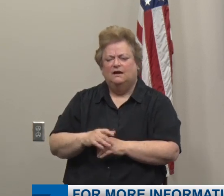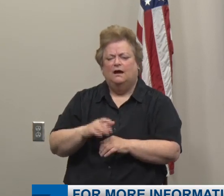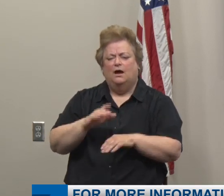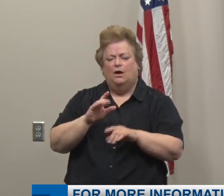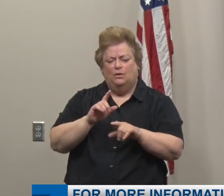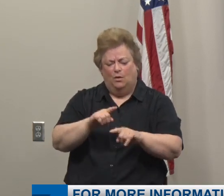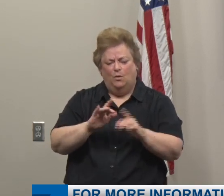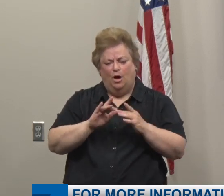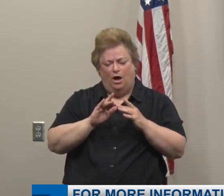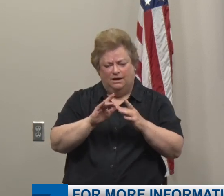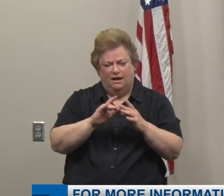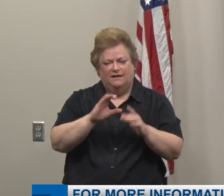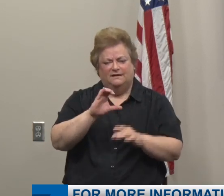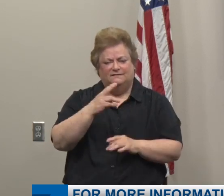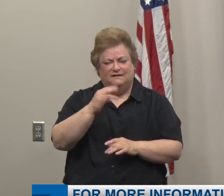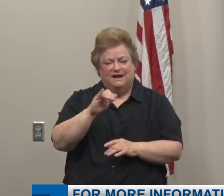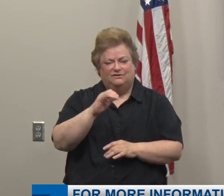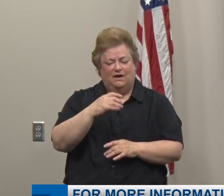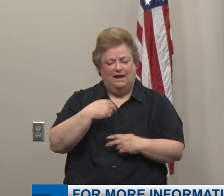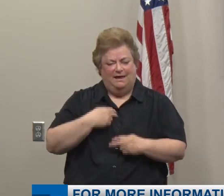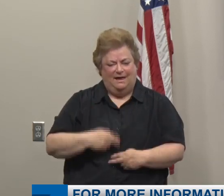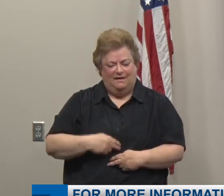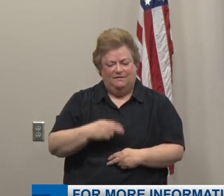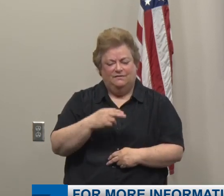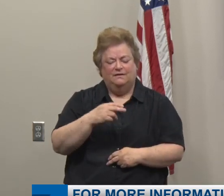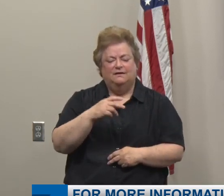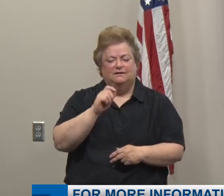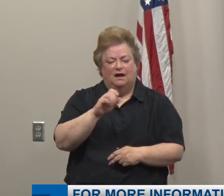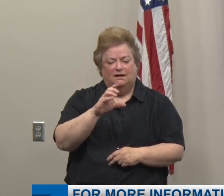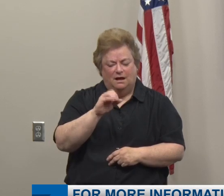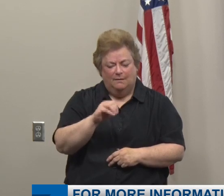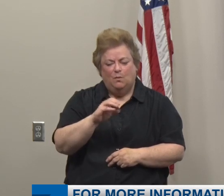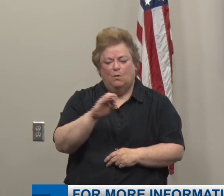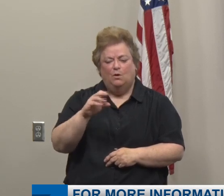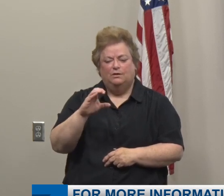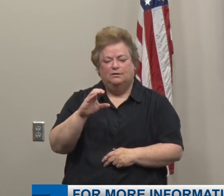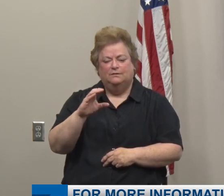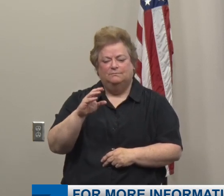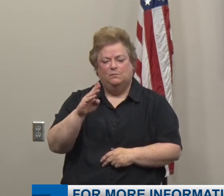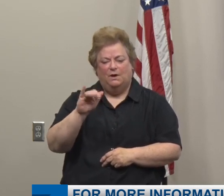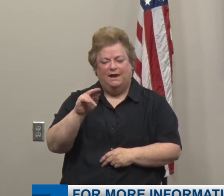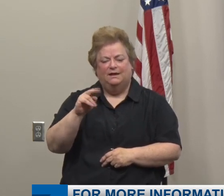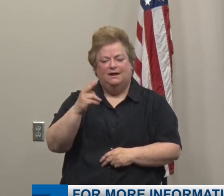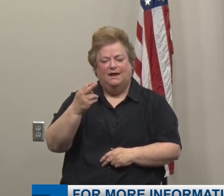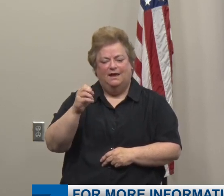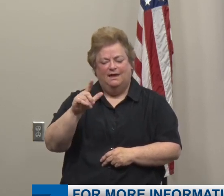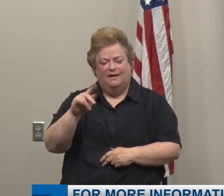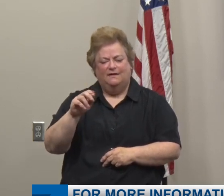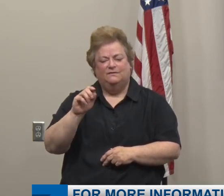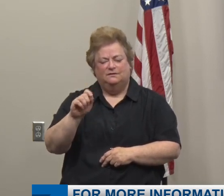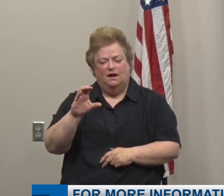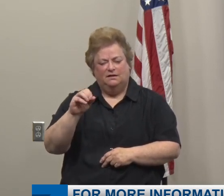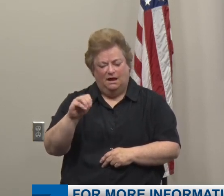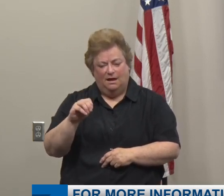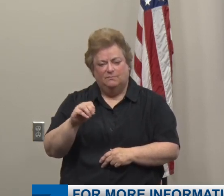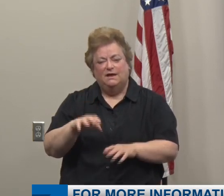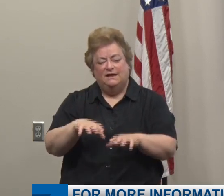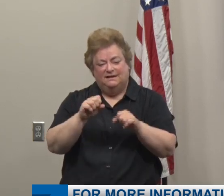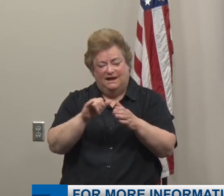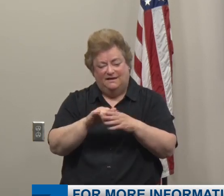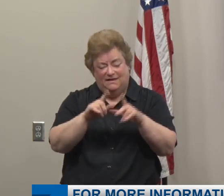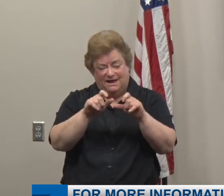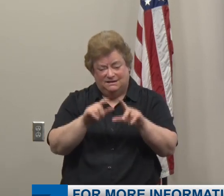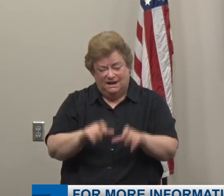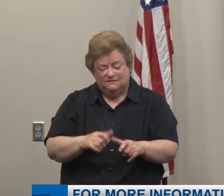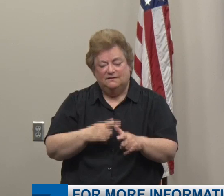risk assessment at c-h-i health calm or Bryan health calm the testing is safe and easy and quick with results coming back